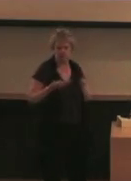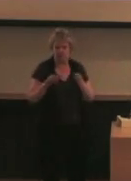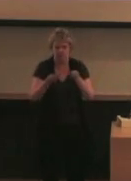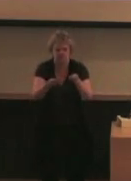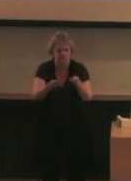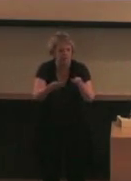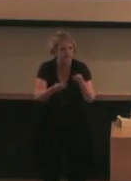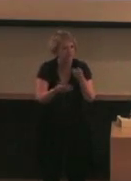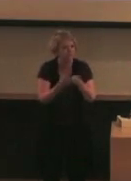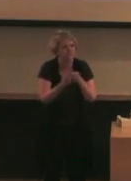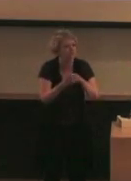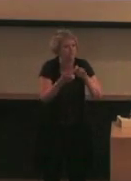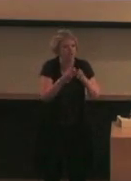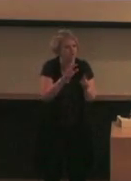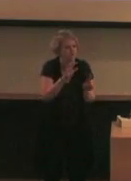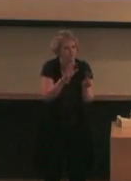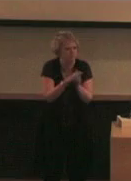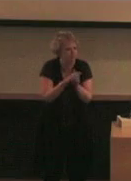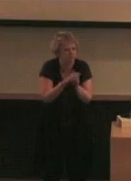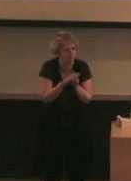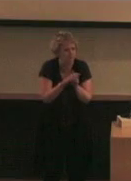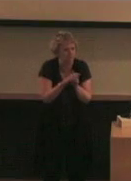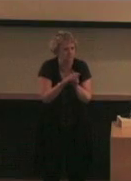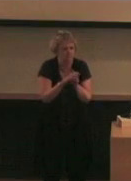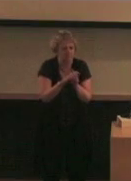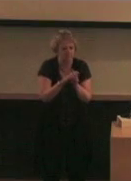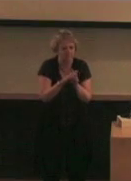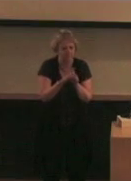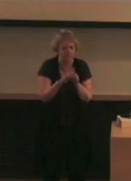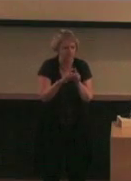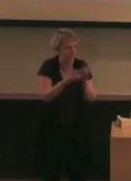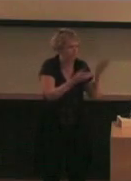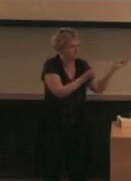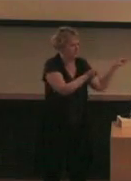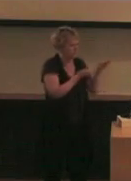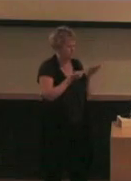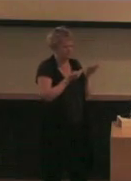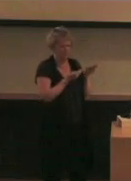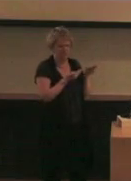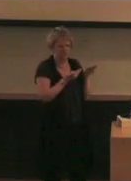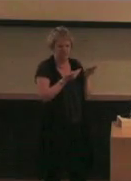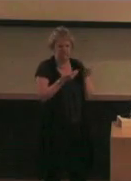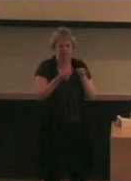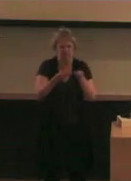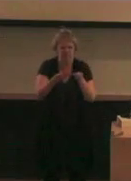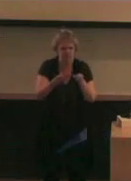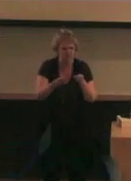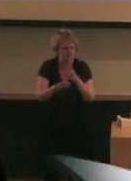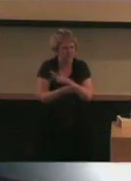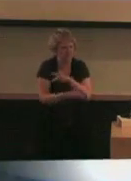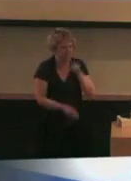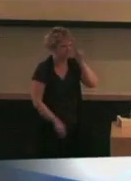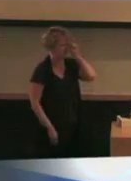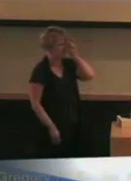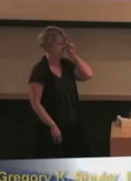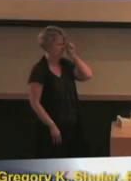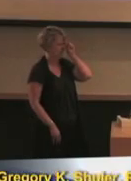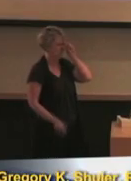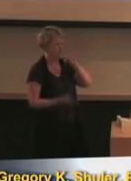a problem in that process where there's a sending and receiving process. So a patient may not understand what